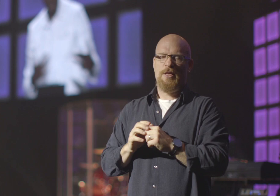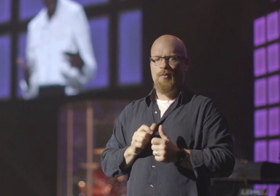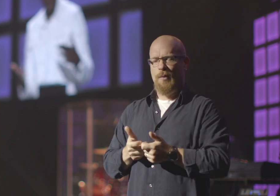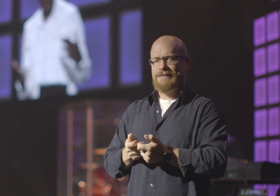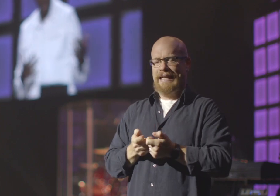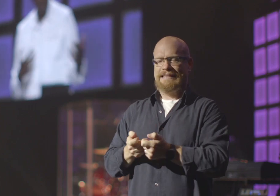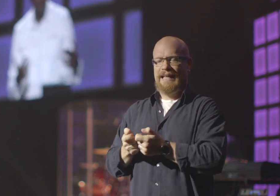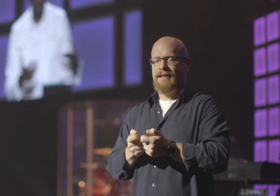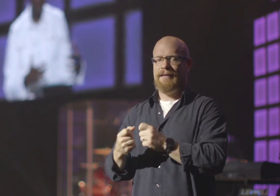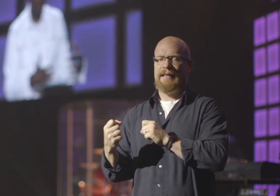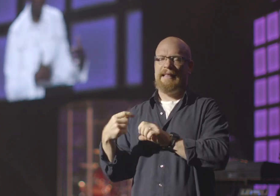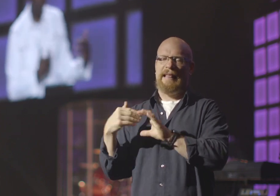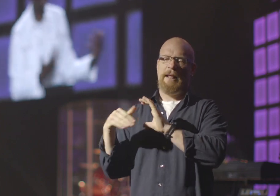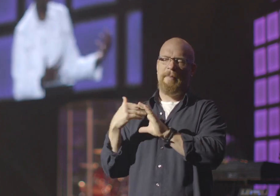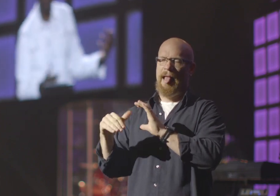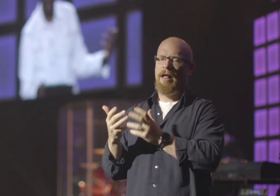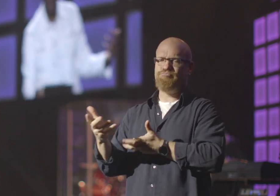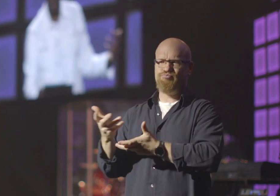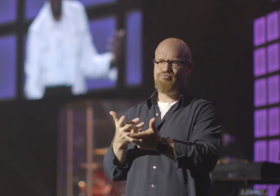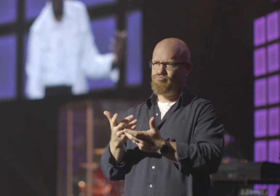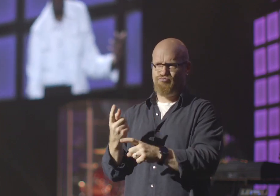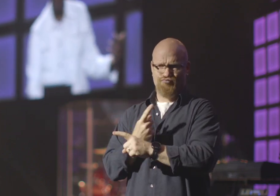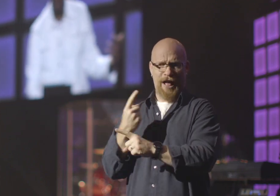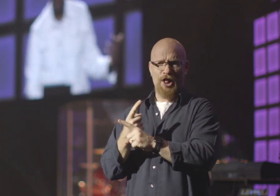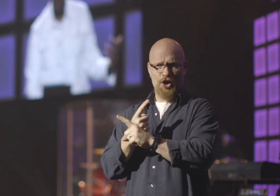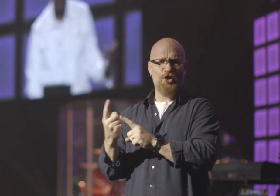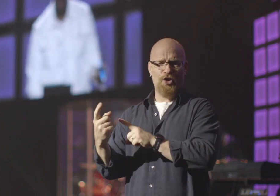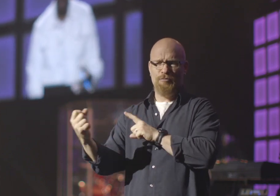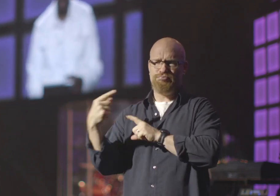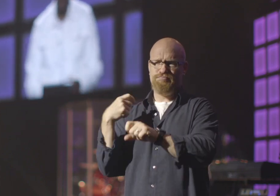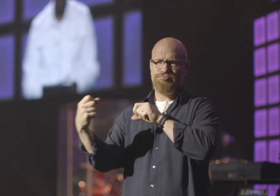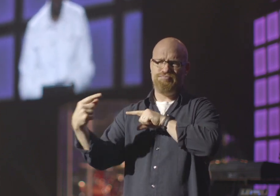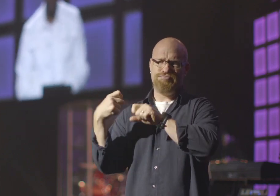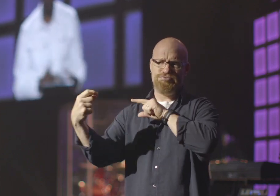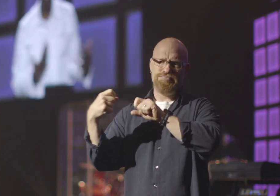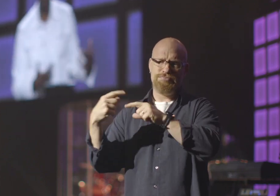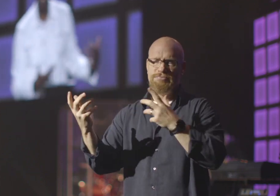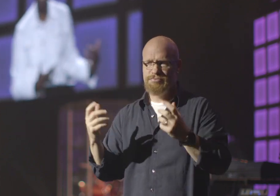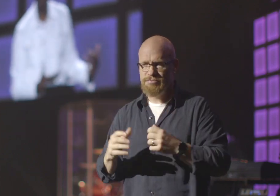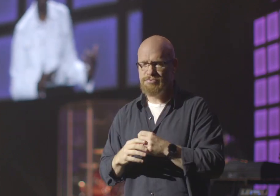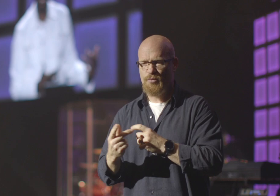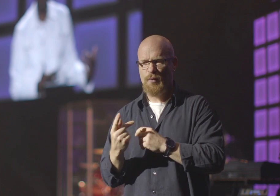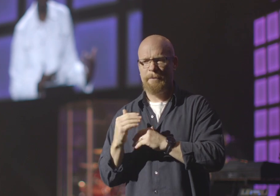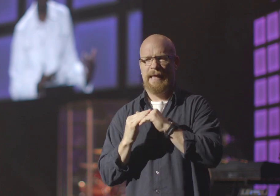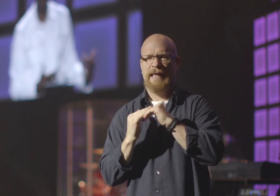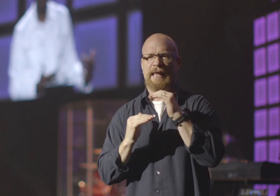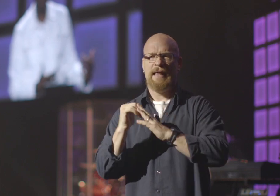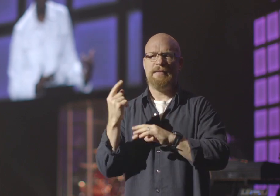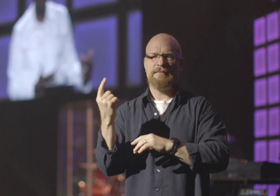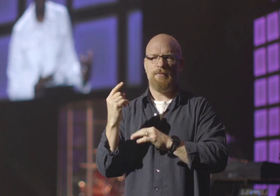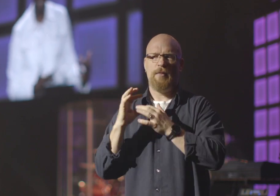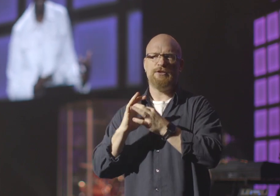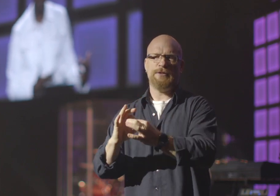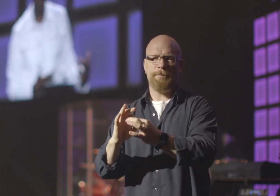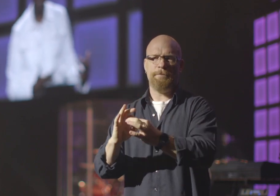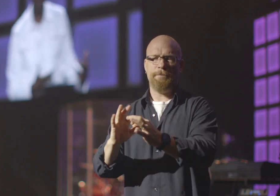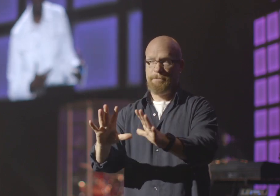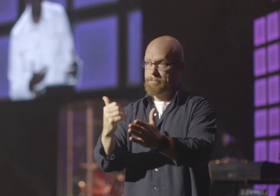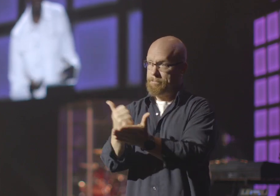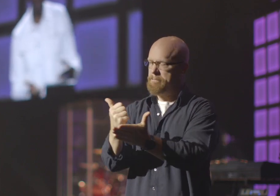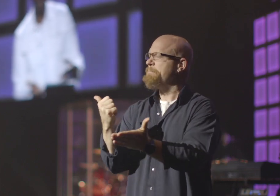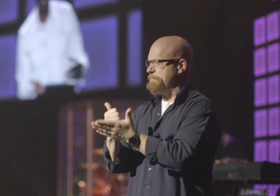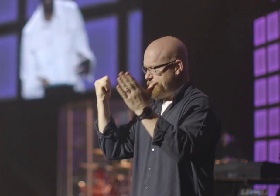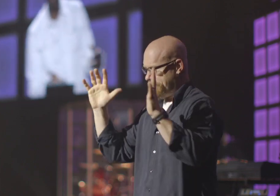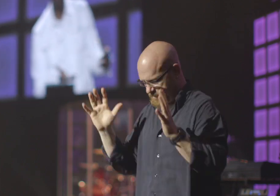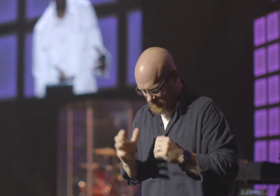or shoot emails on a regular basis, and we're building something. Amen. Okay, so